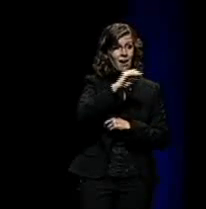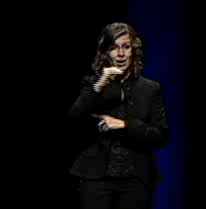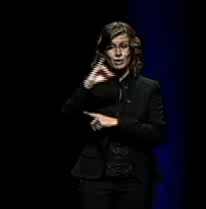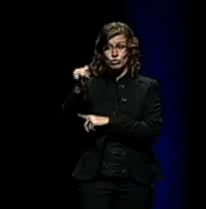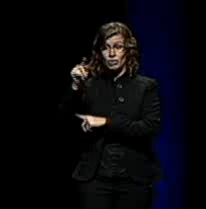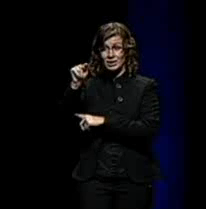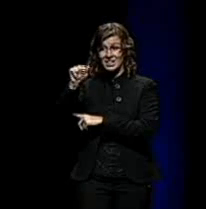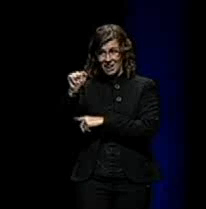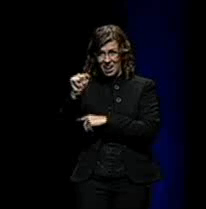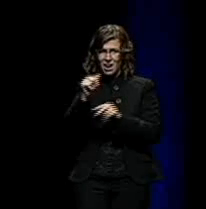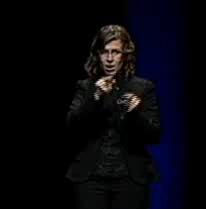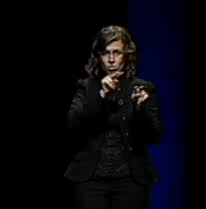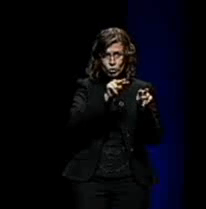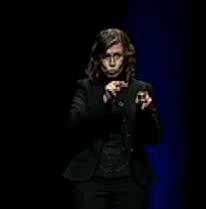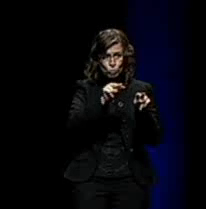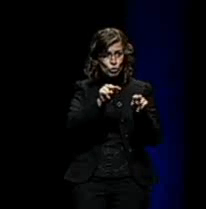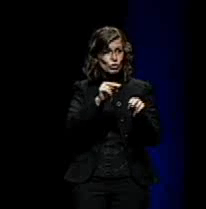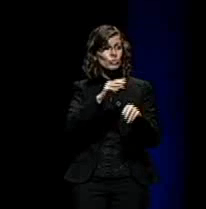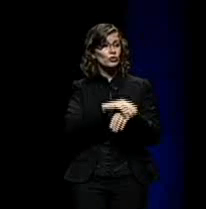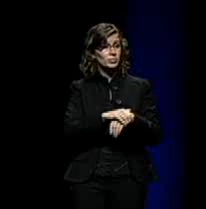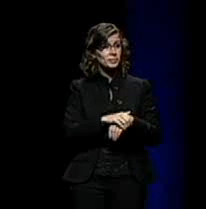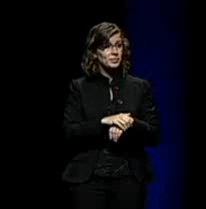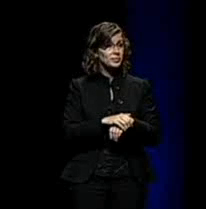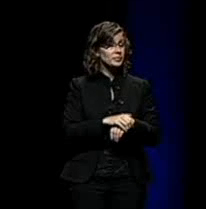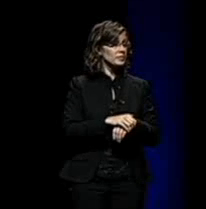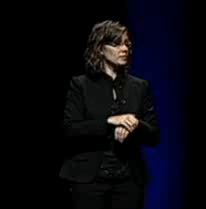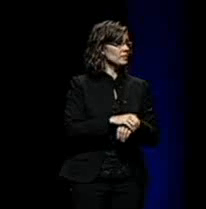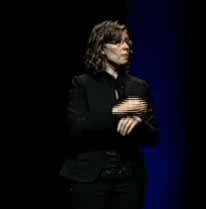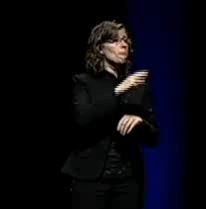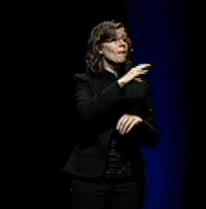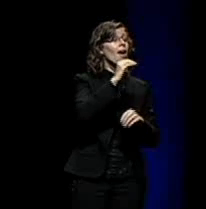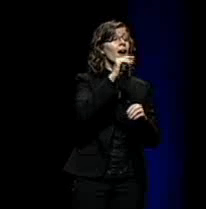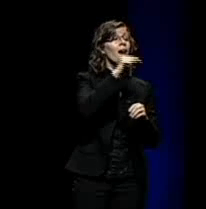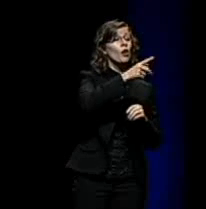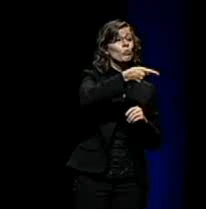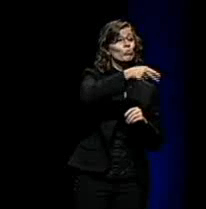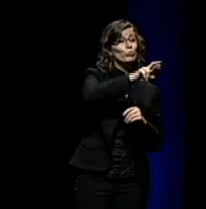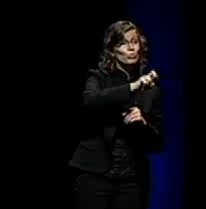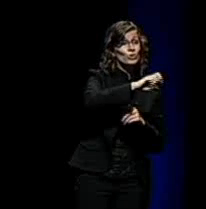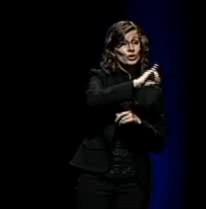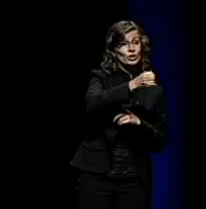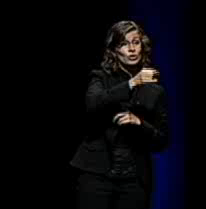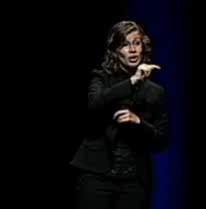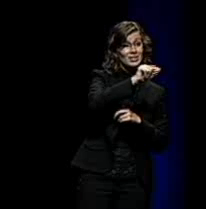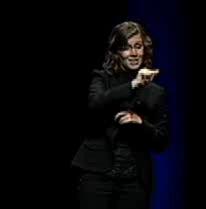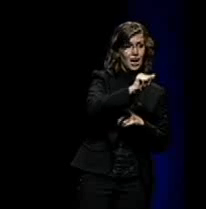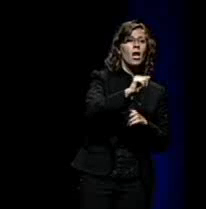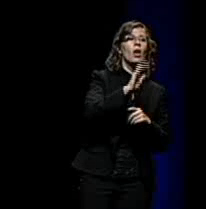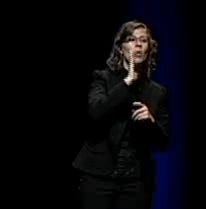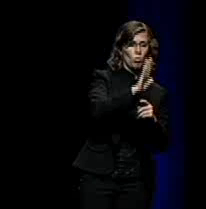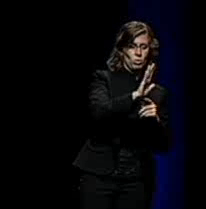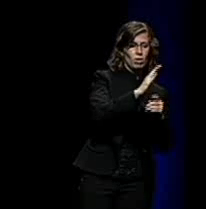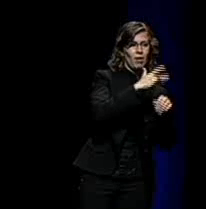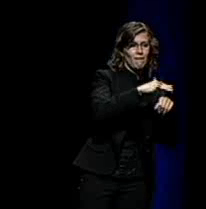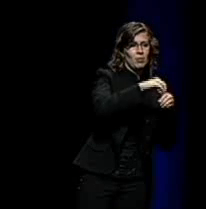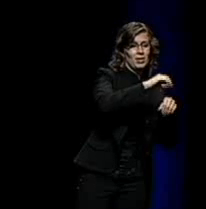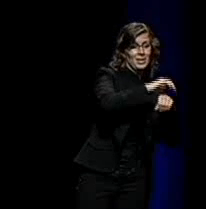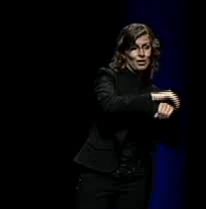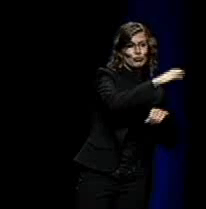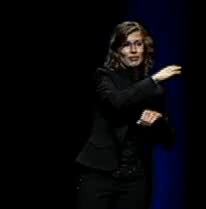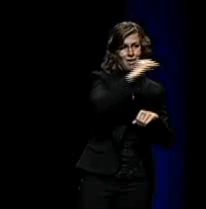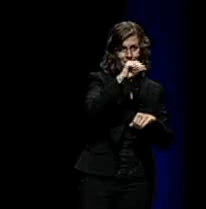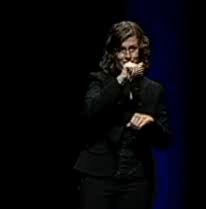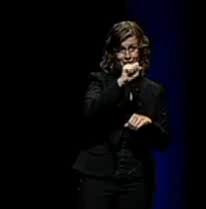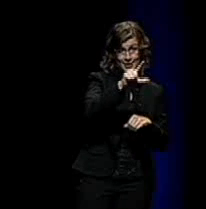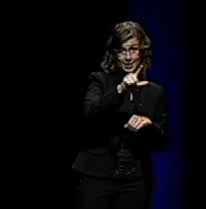including those FAQs. And the pre-JTA will be done in ASL as well.